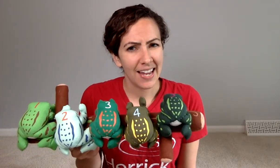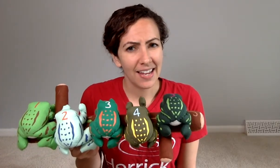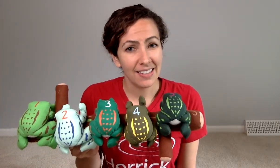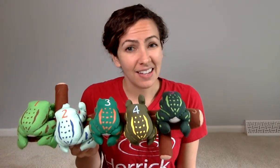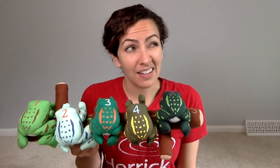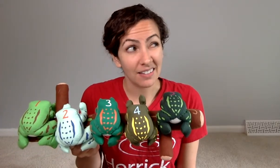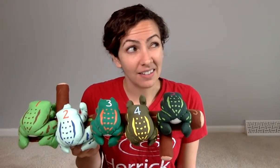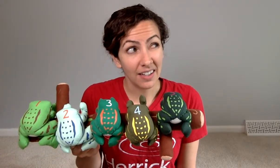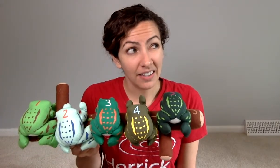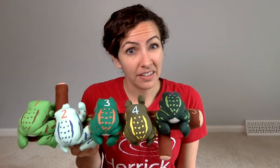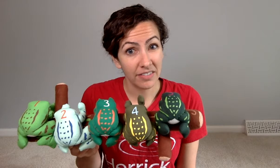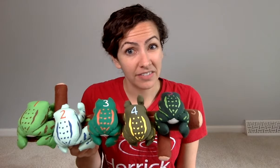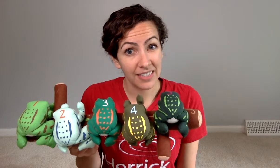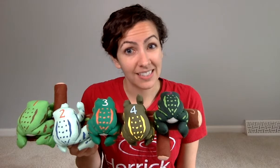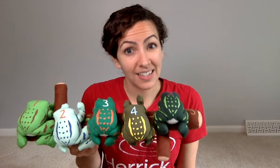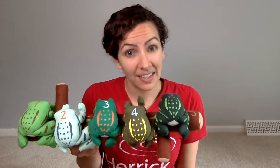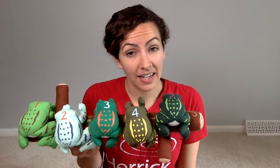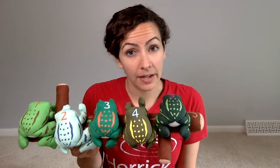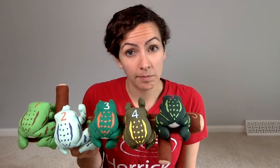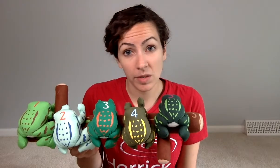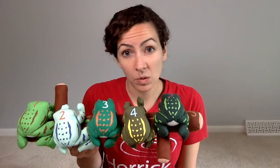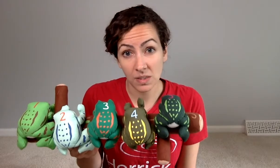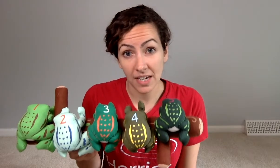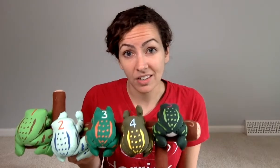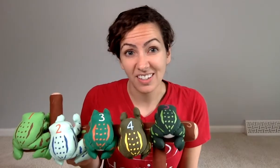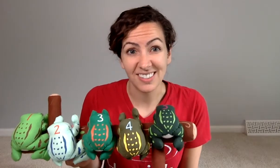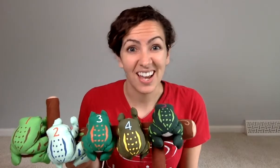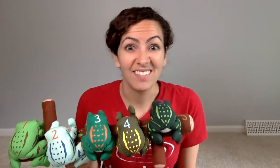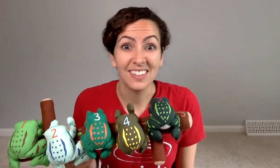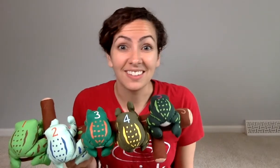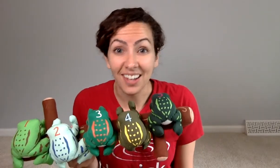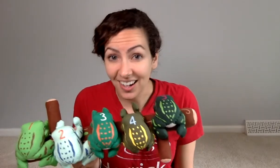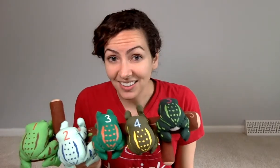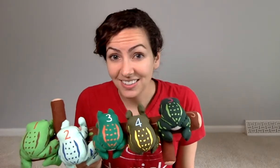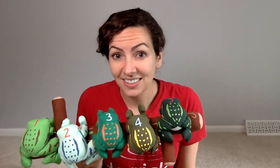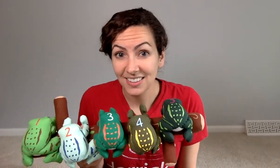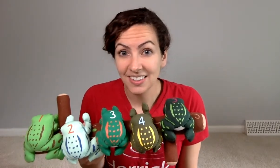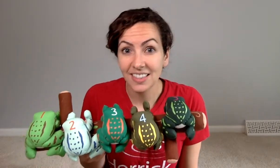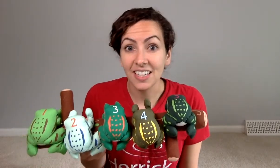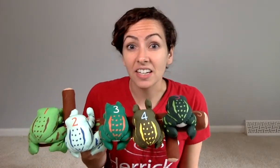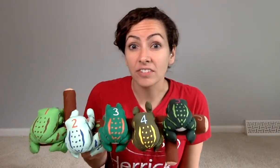And a lot of the time, those areas have a lot of